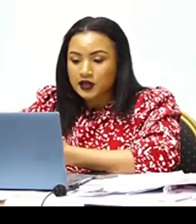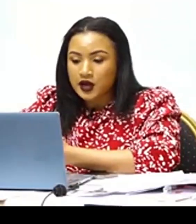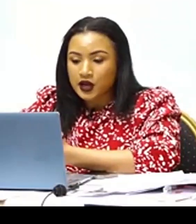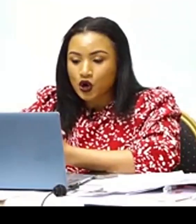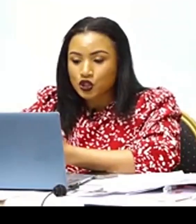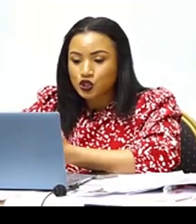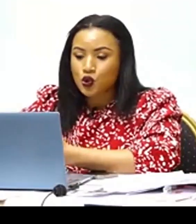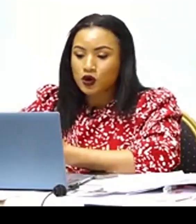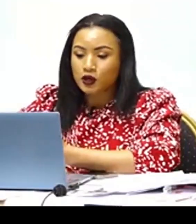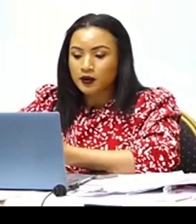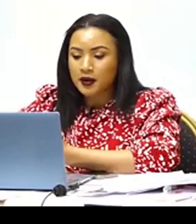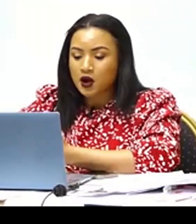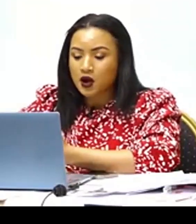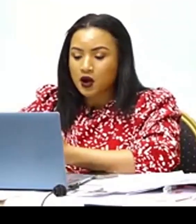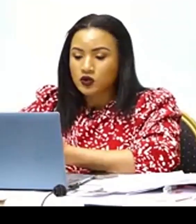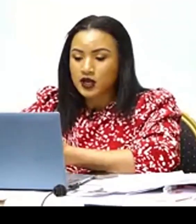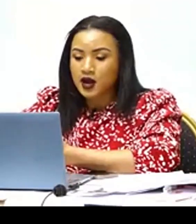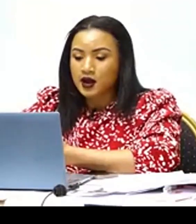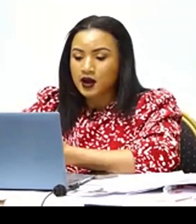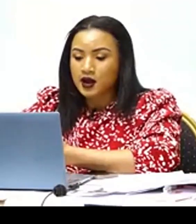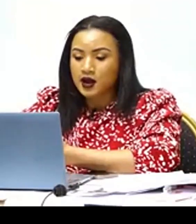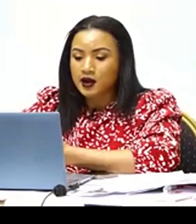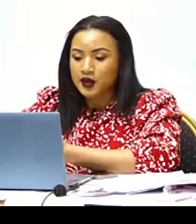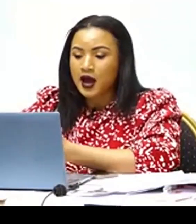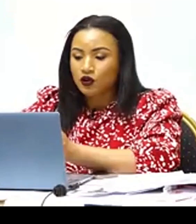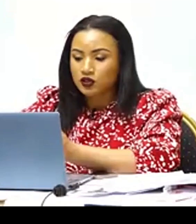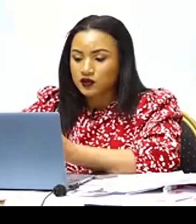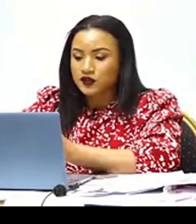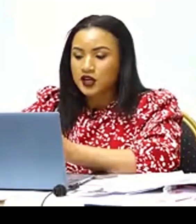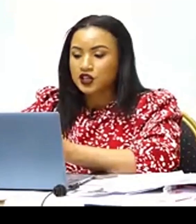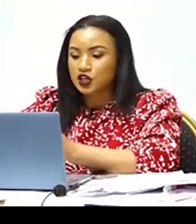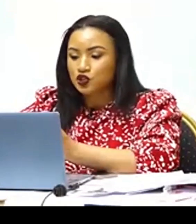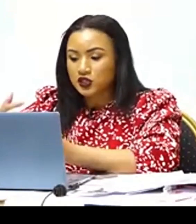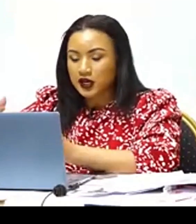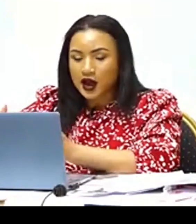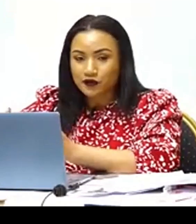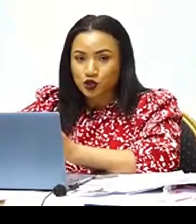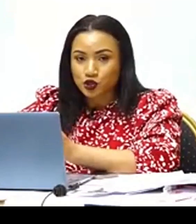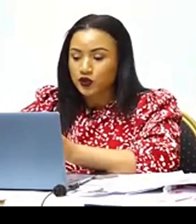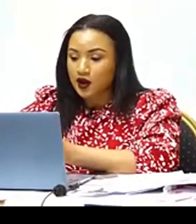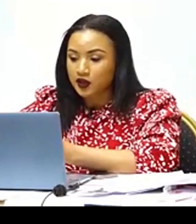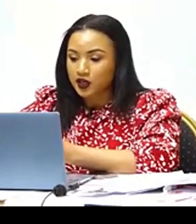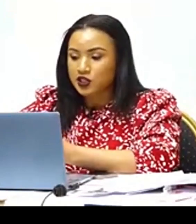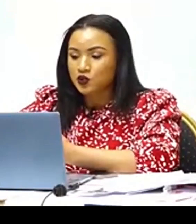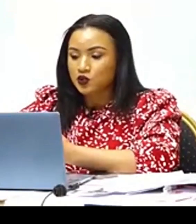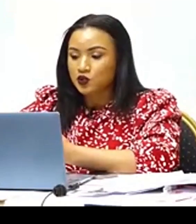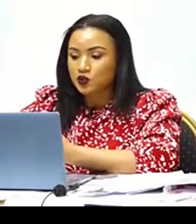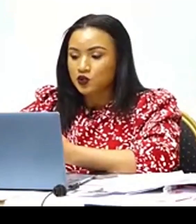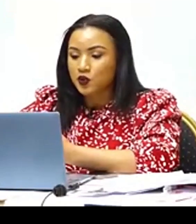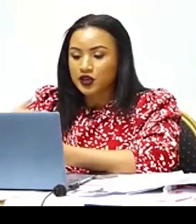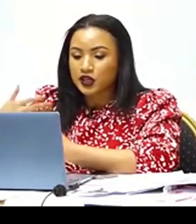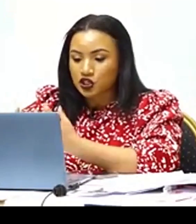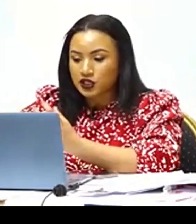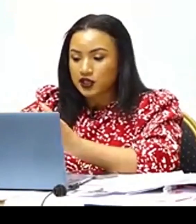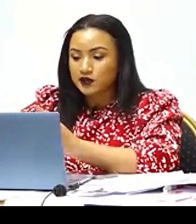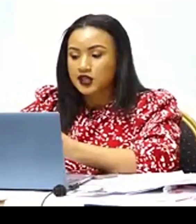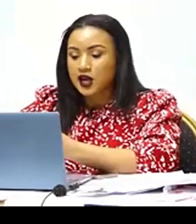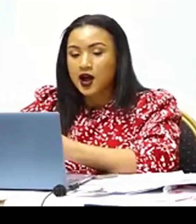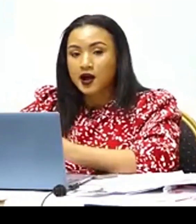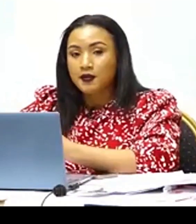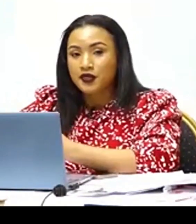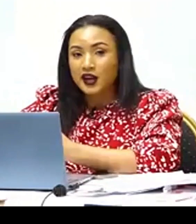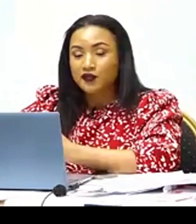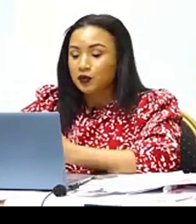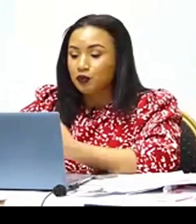Carina, I heard you talk a lot about the high cost of debt, the issues that have to do with governance as well, the